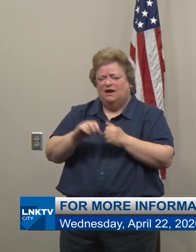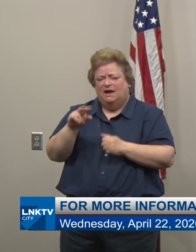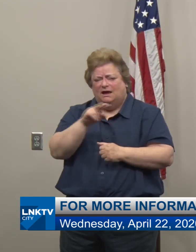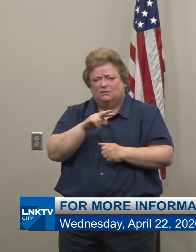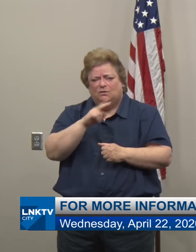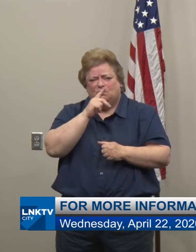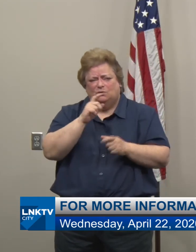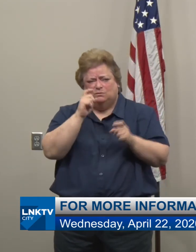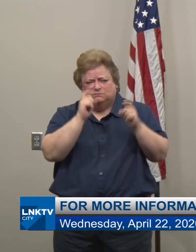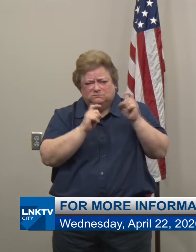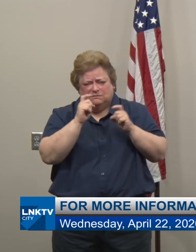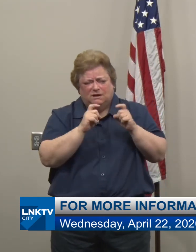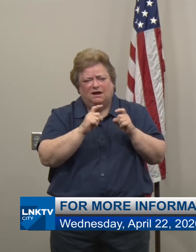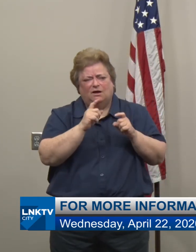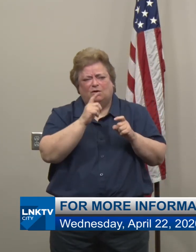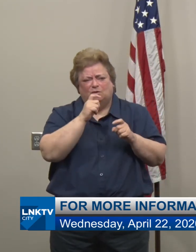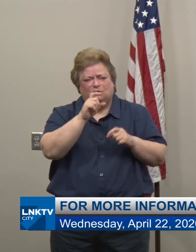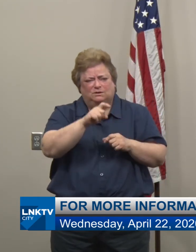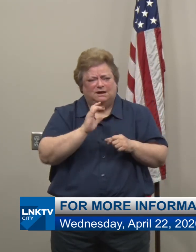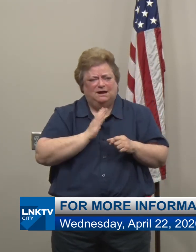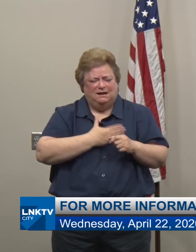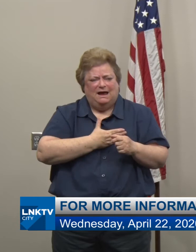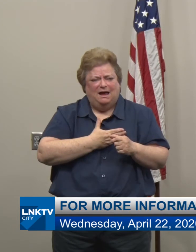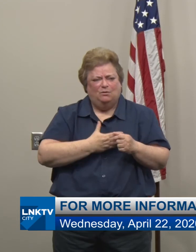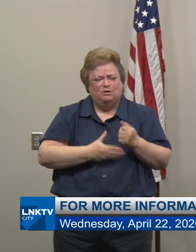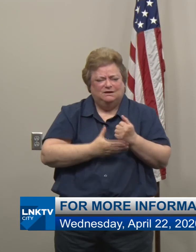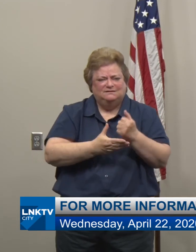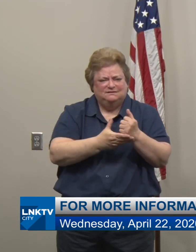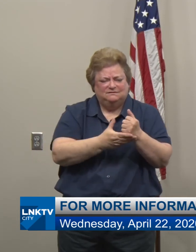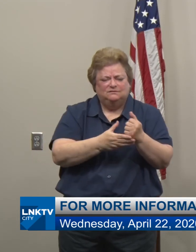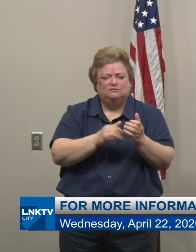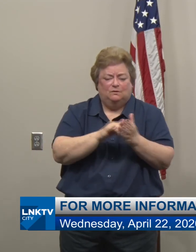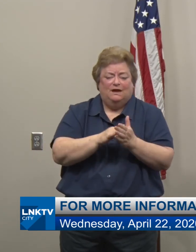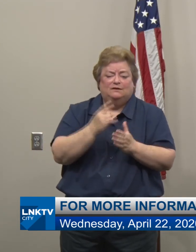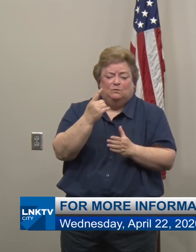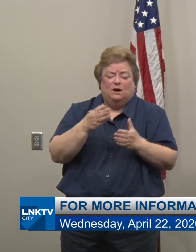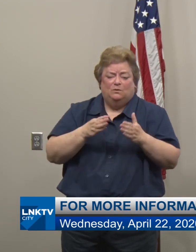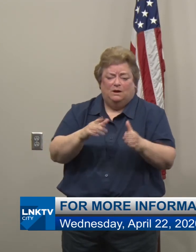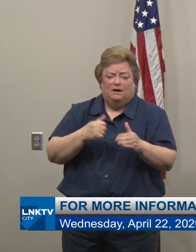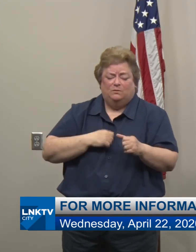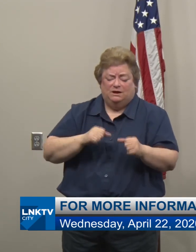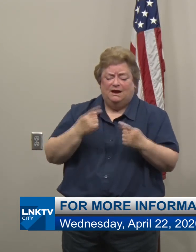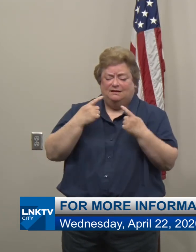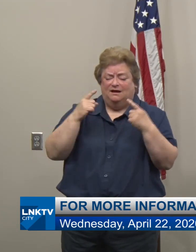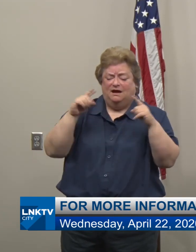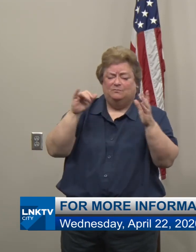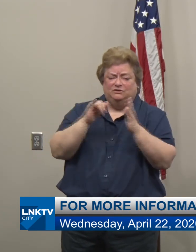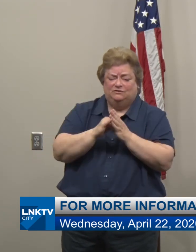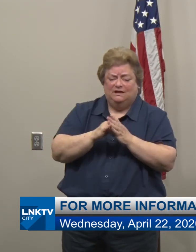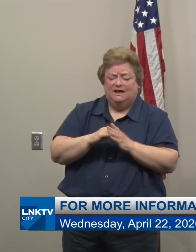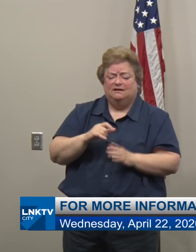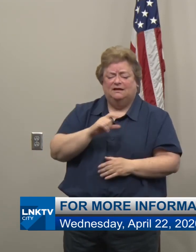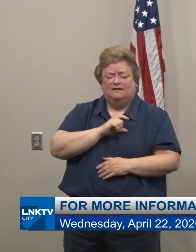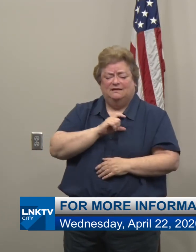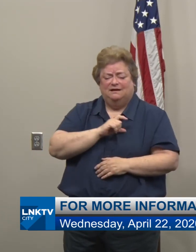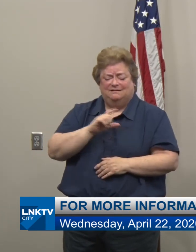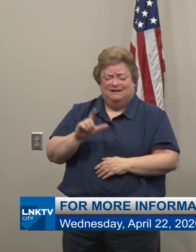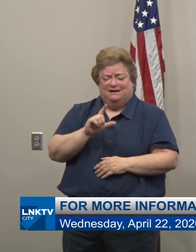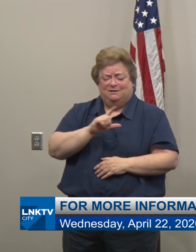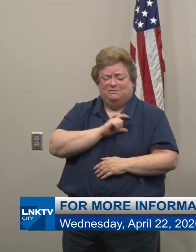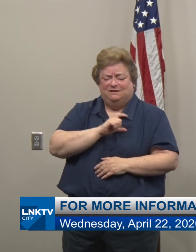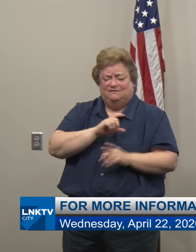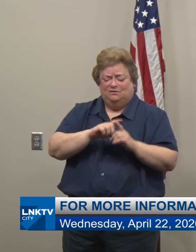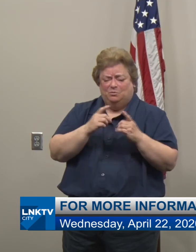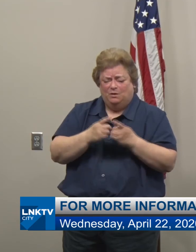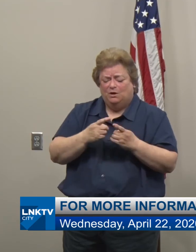those needing our assistance. And this is one way to accomplish that. So, thank you. The Lincoln Police Department continues to serve in every